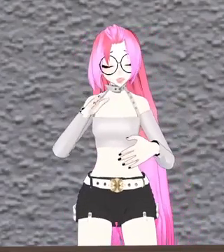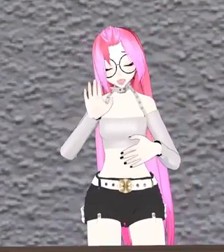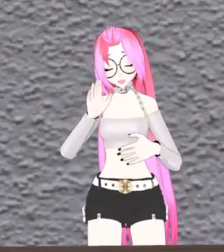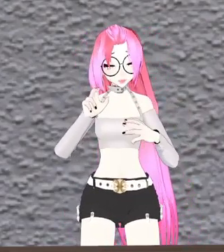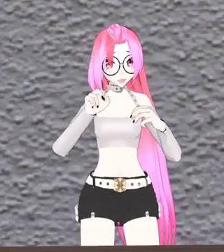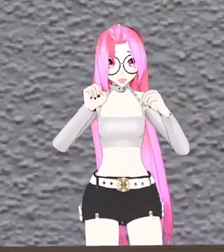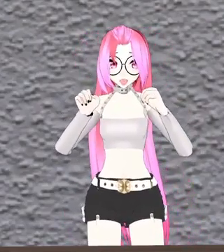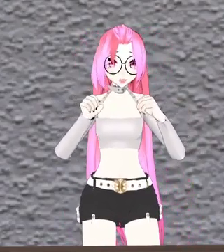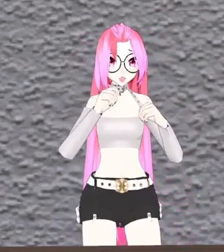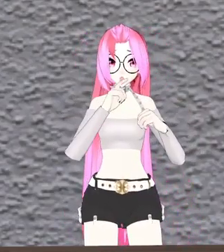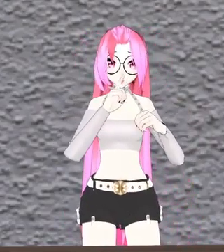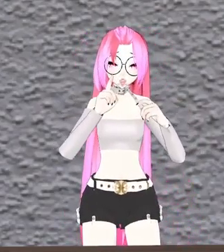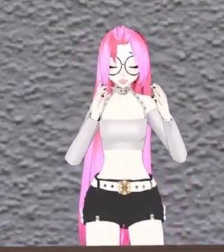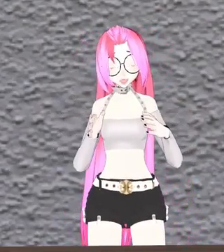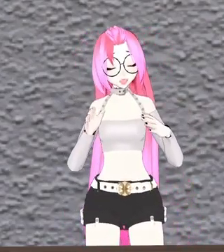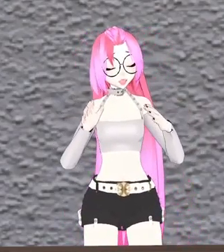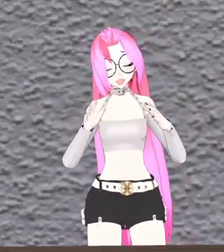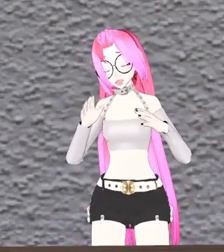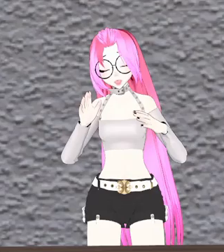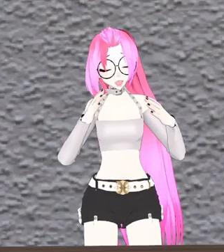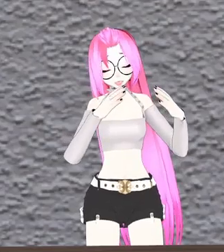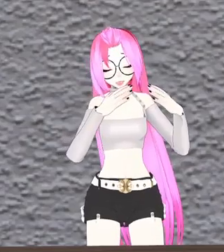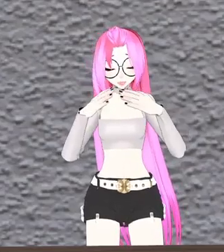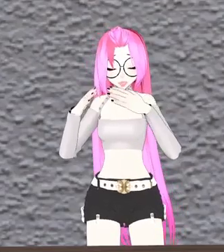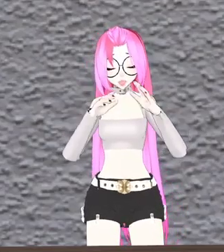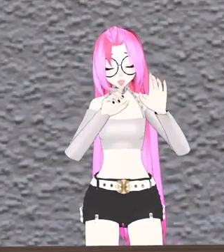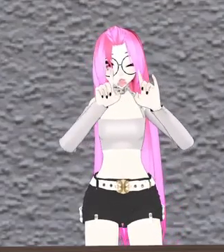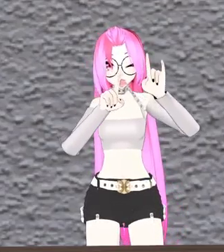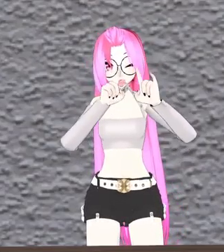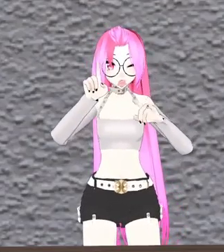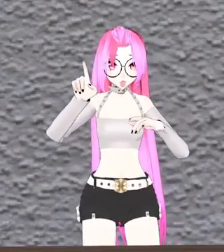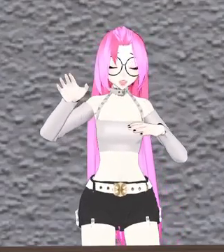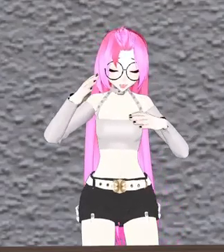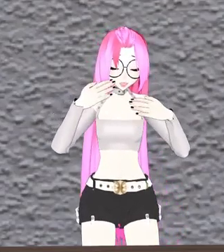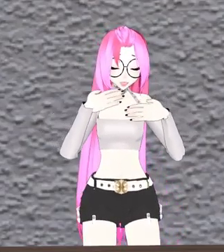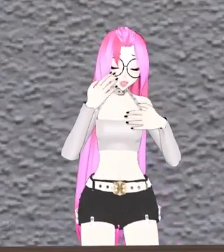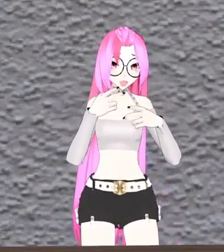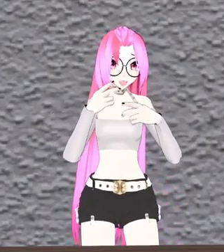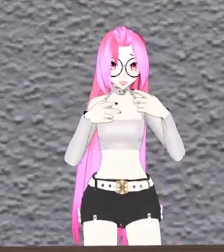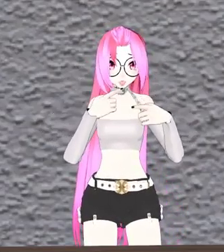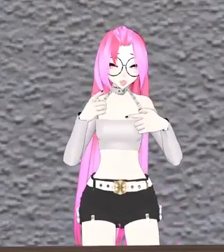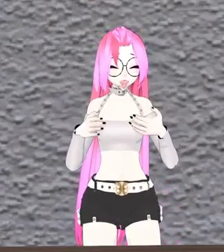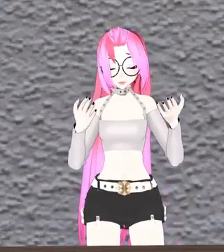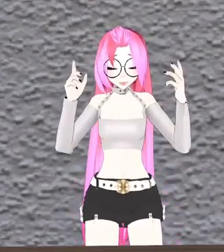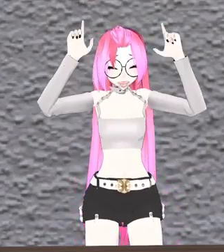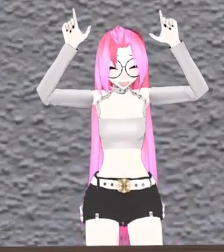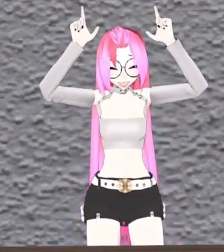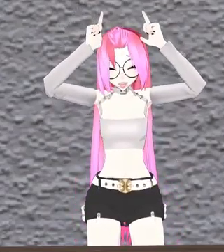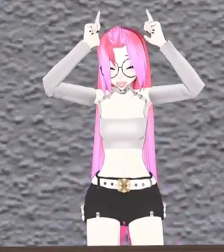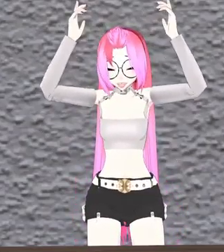like, it doesn't have to be a real person. Like Star Wars, they have name signs. Leia,